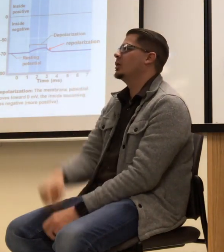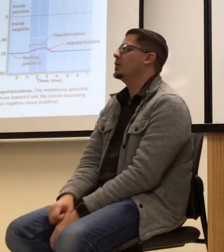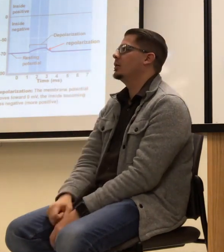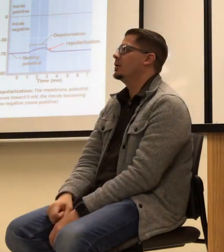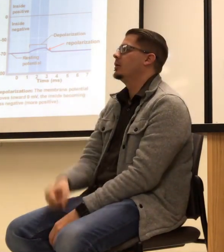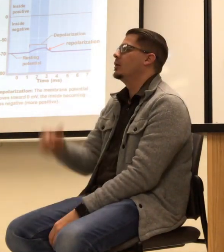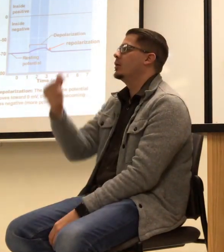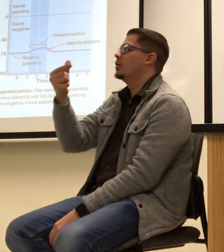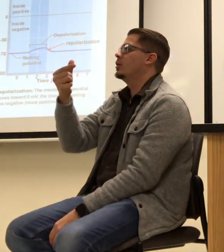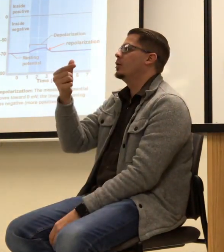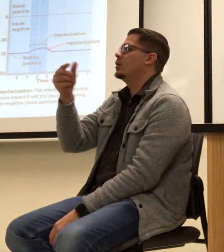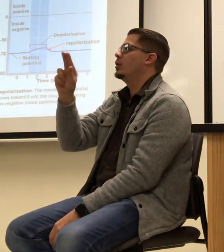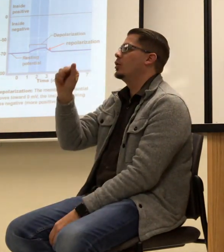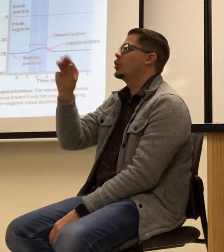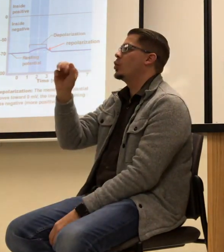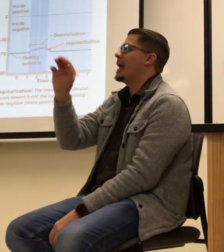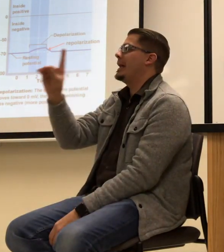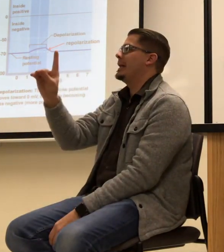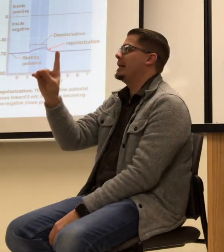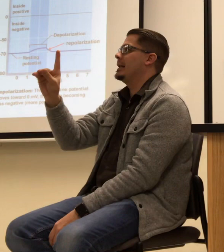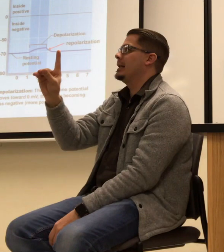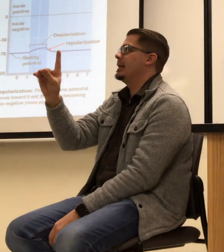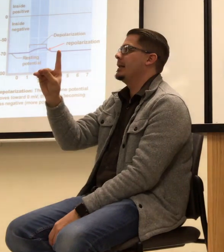They're graded. I